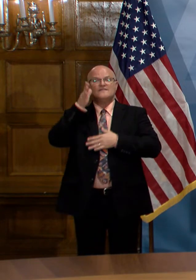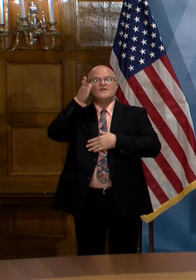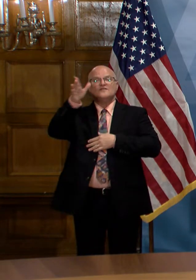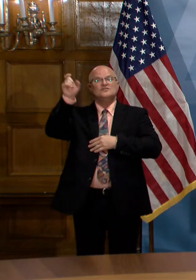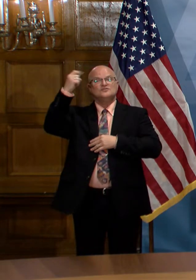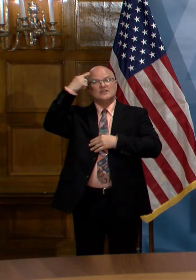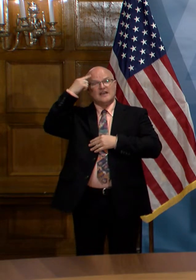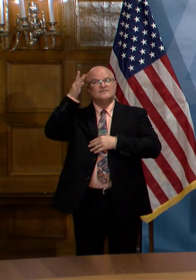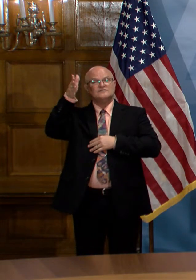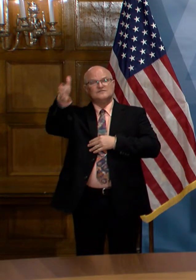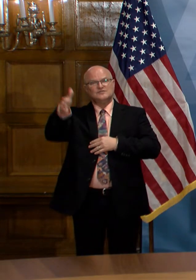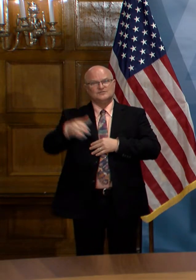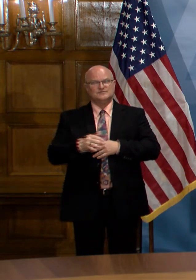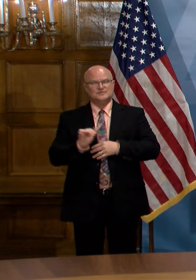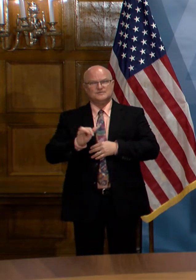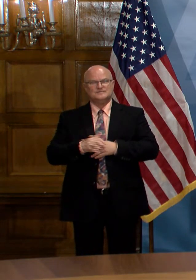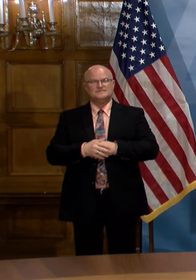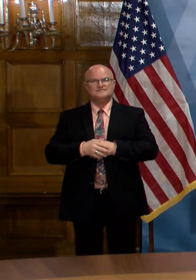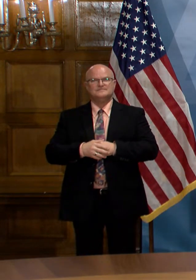governors as well.